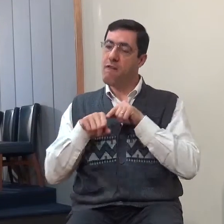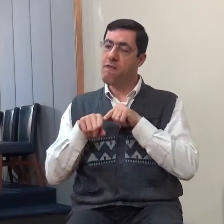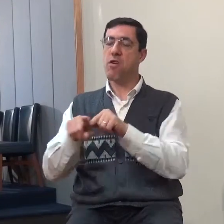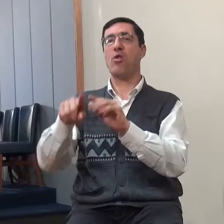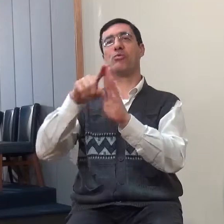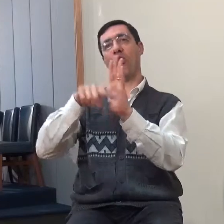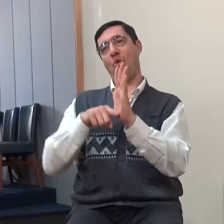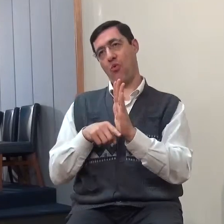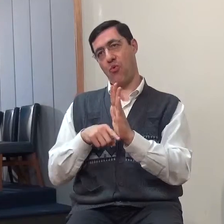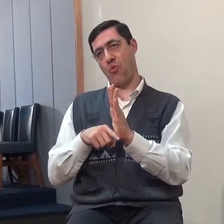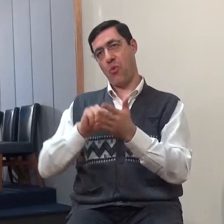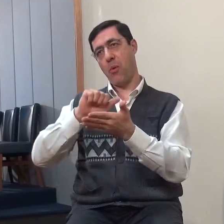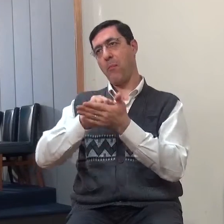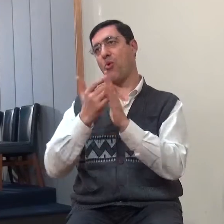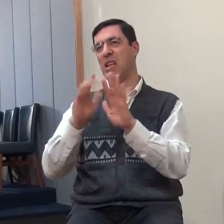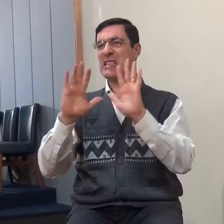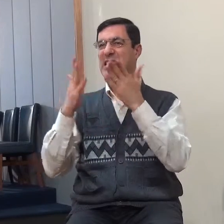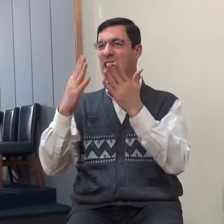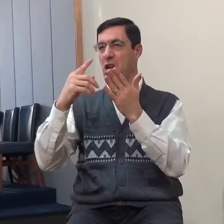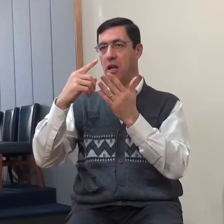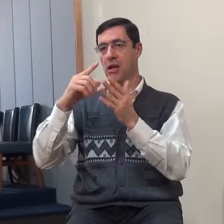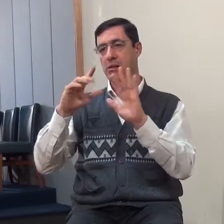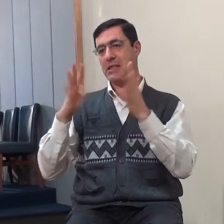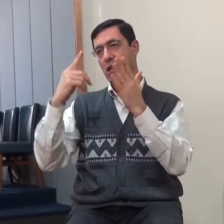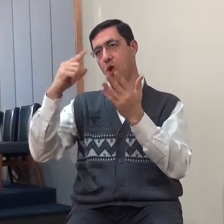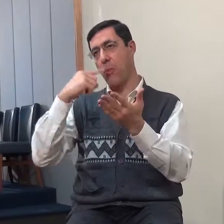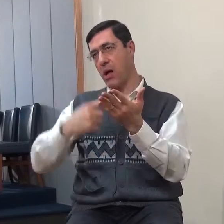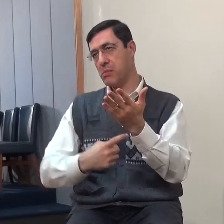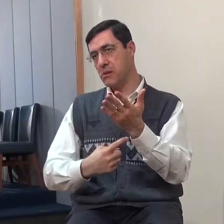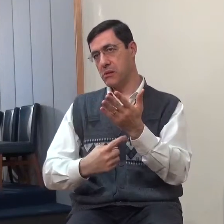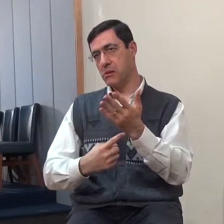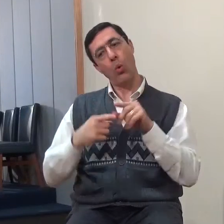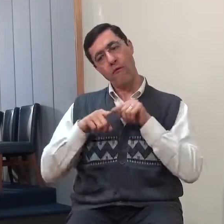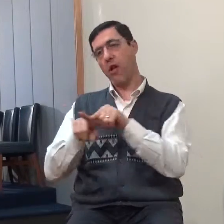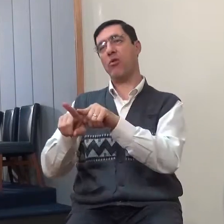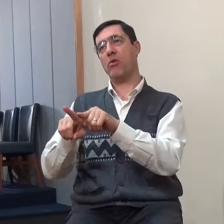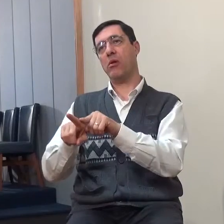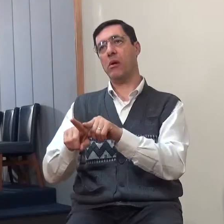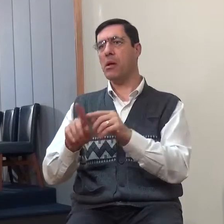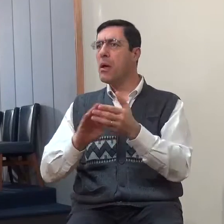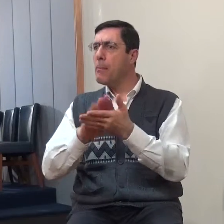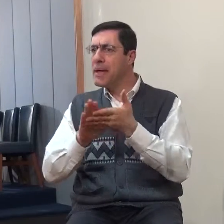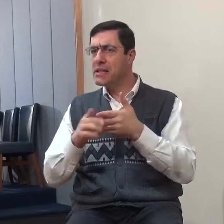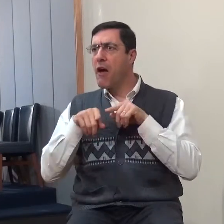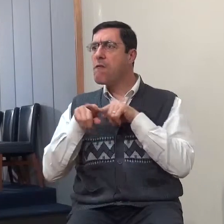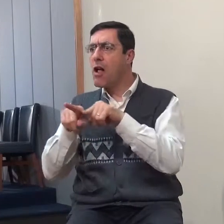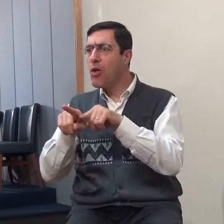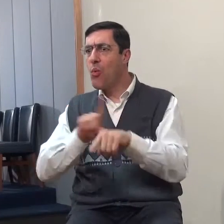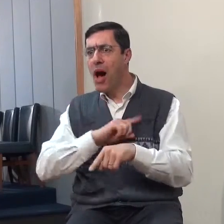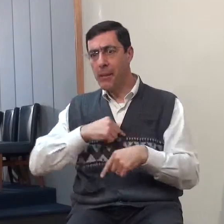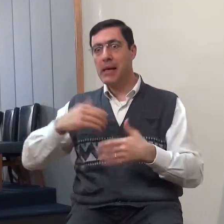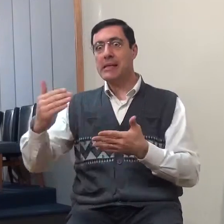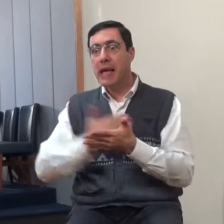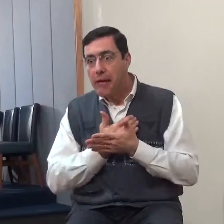be saved by obedience to the moral law summarized in the Ten Commandments. The